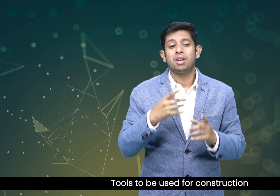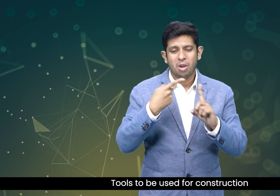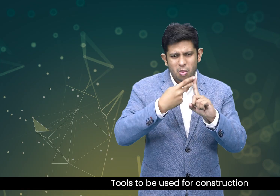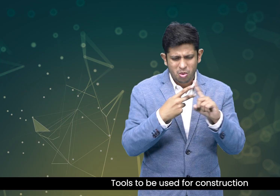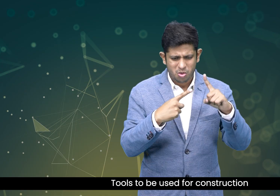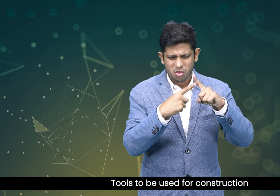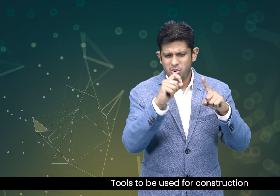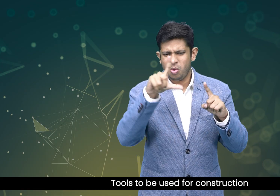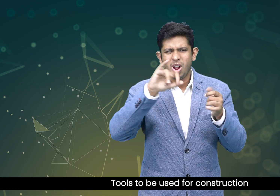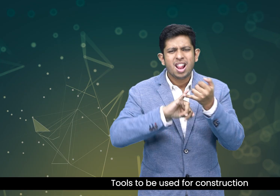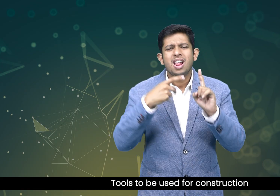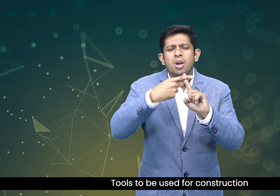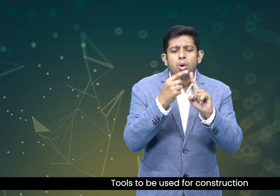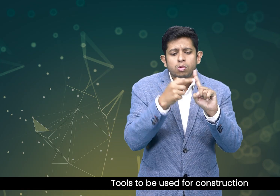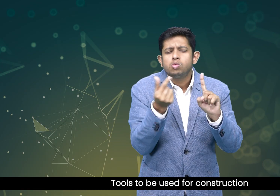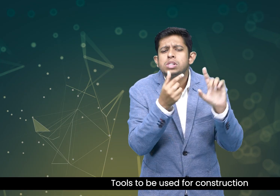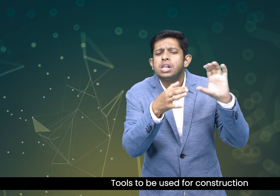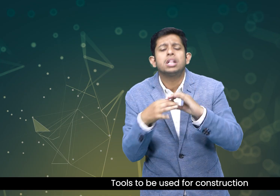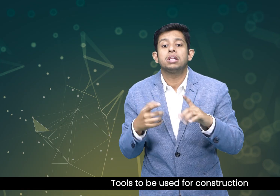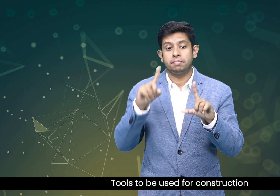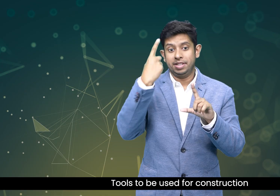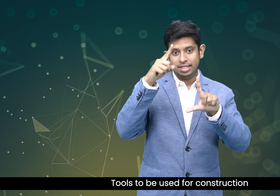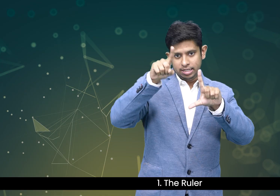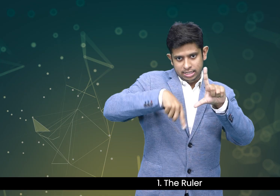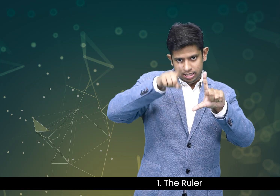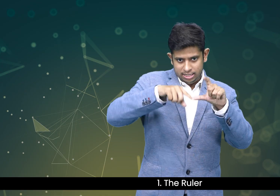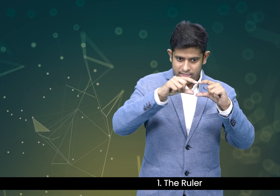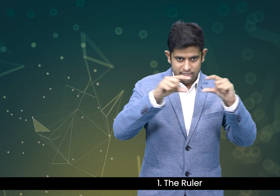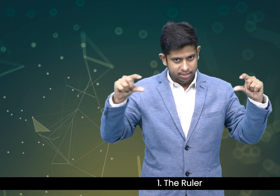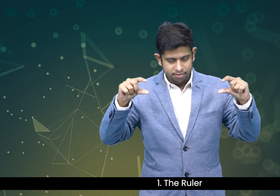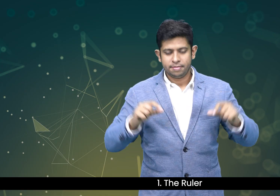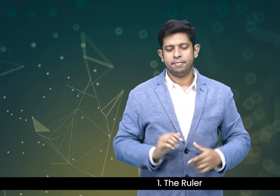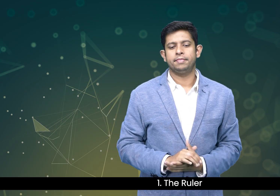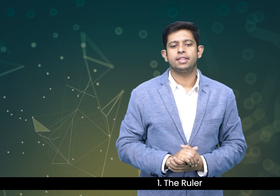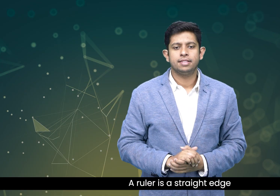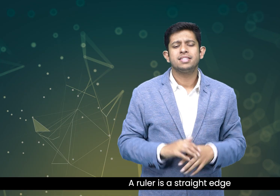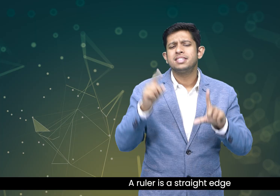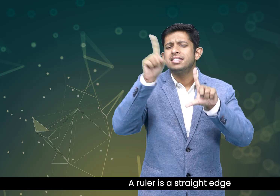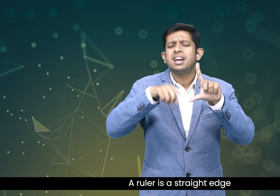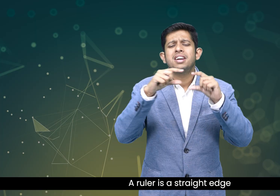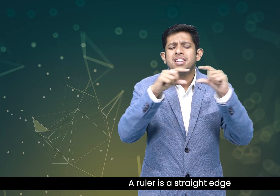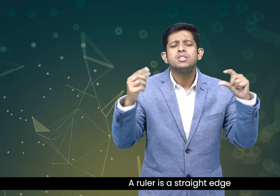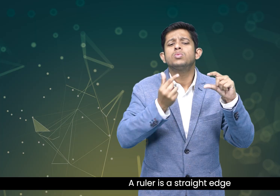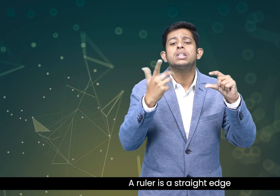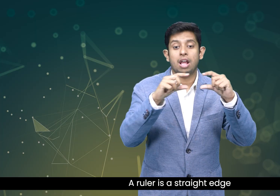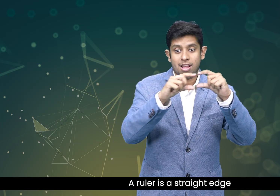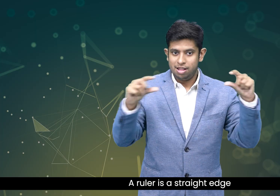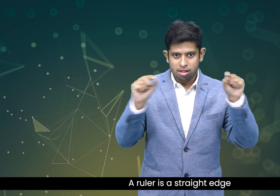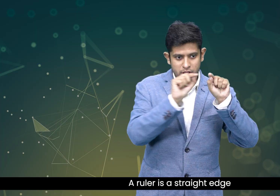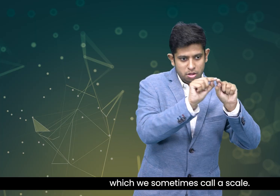Tools to be used for construction. First one, the ruler. A ruler is a straight edge which